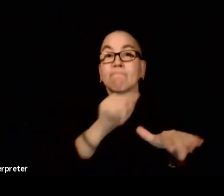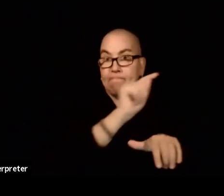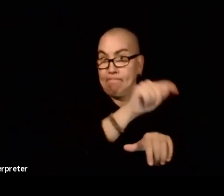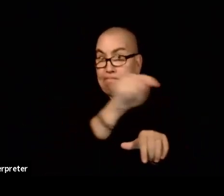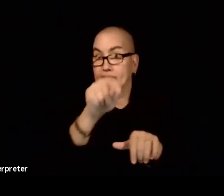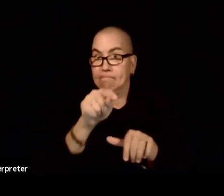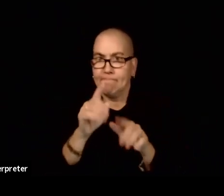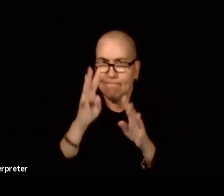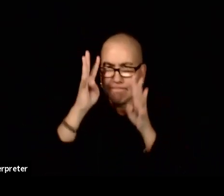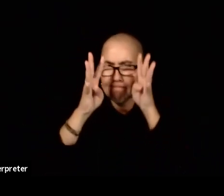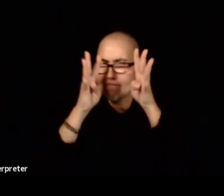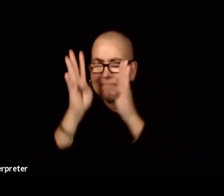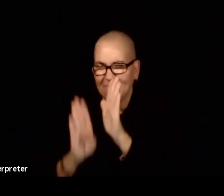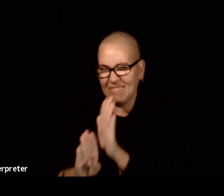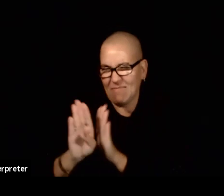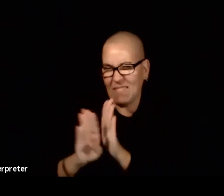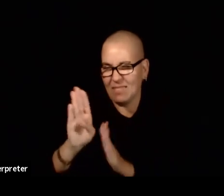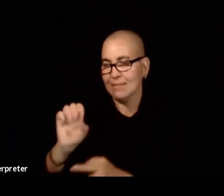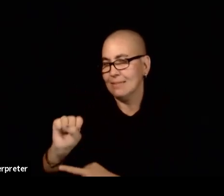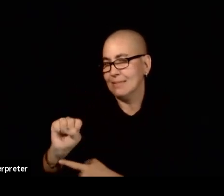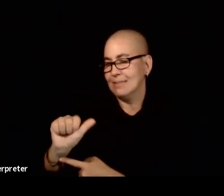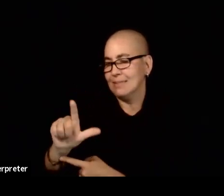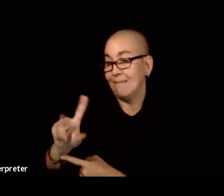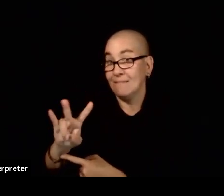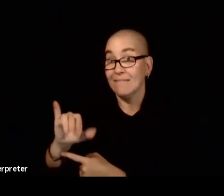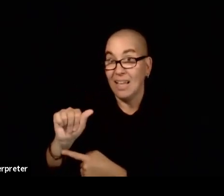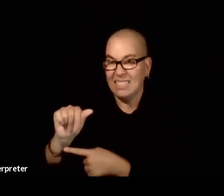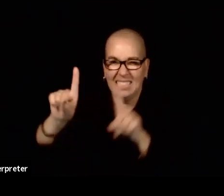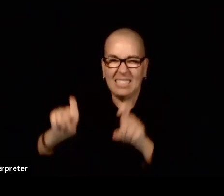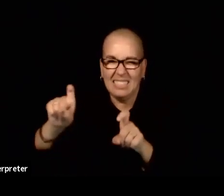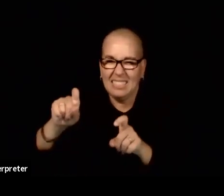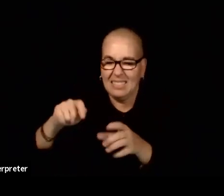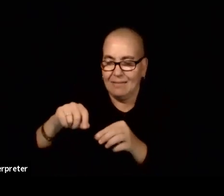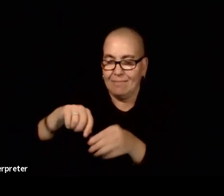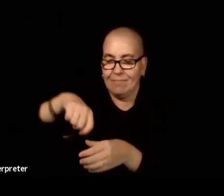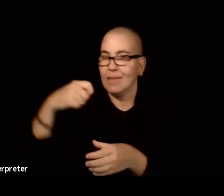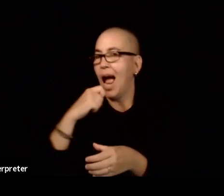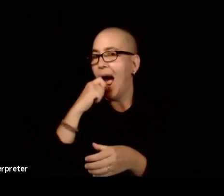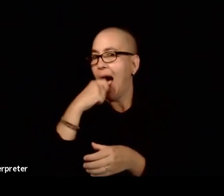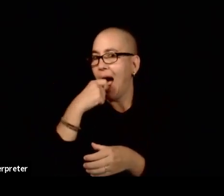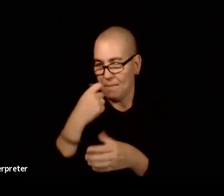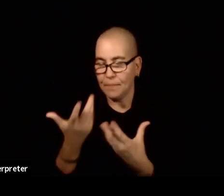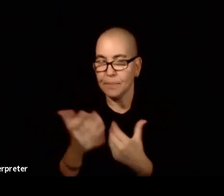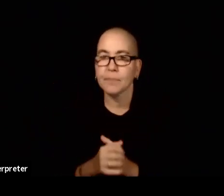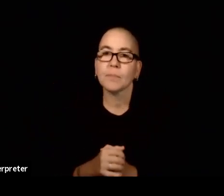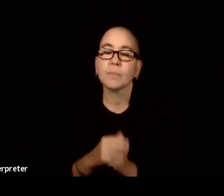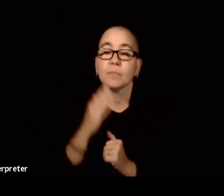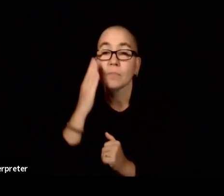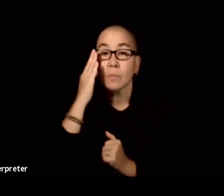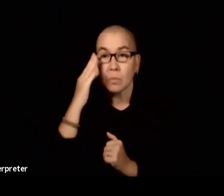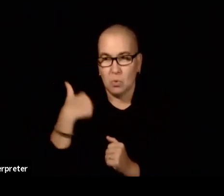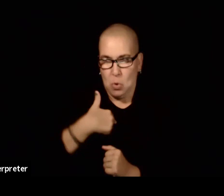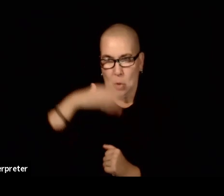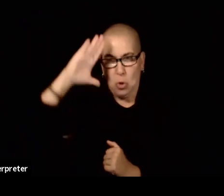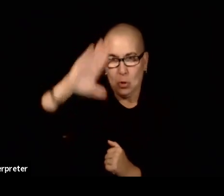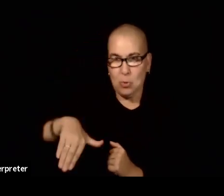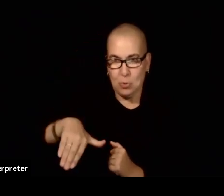testing technology. And we know, as with all the reasons we've been talking about, that our current testing